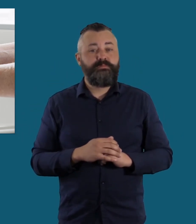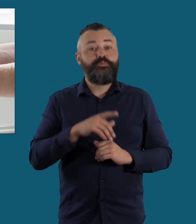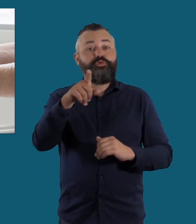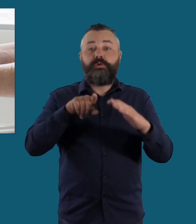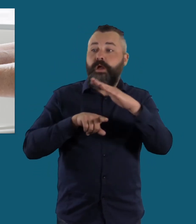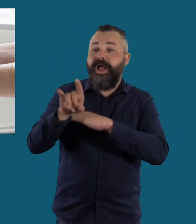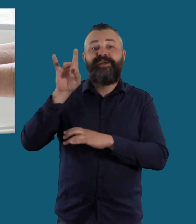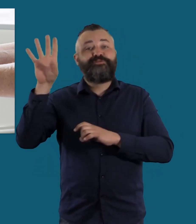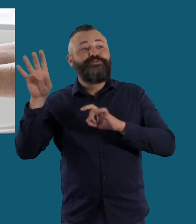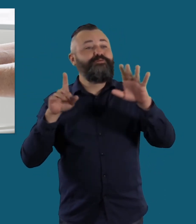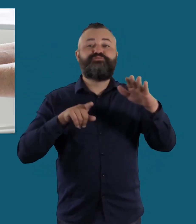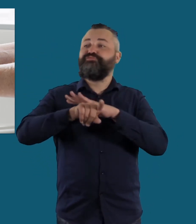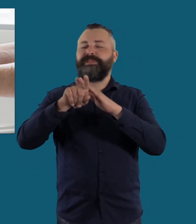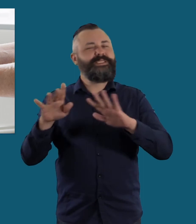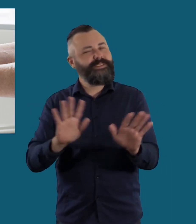Try to avoid going out.